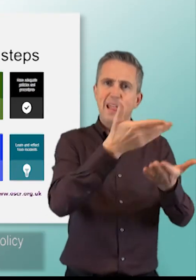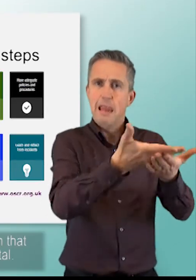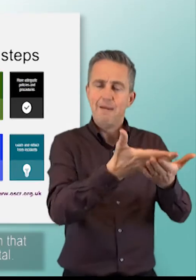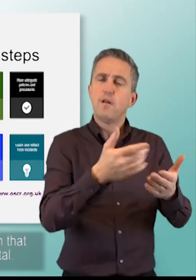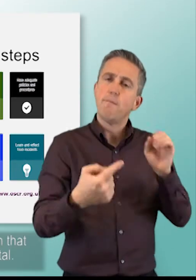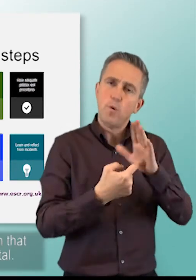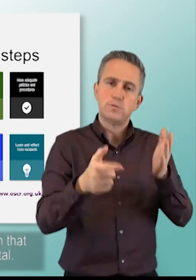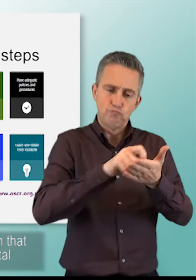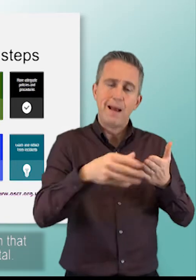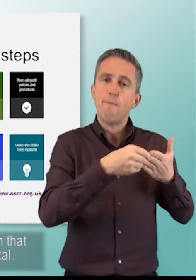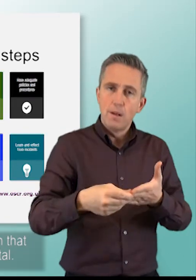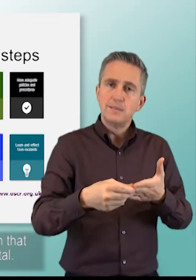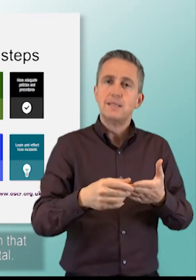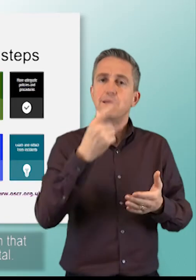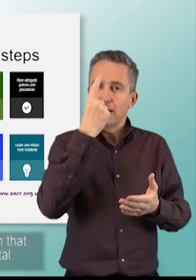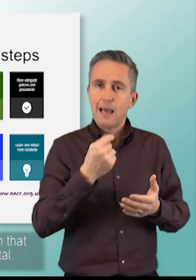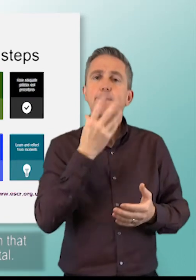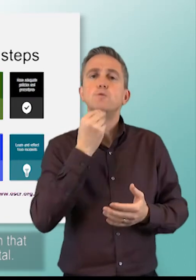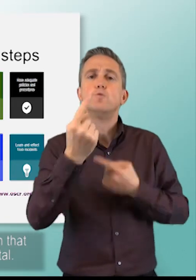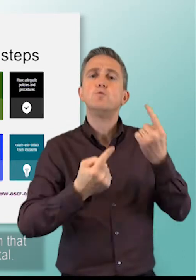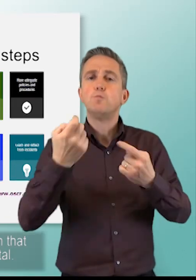trained in that is very important.